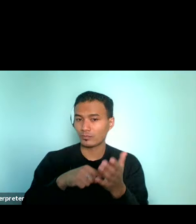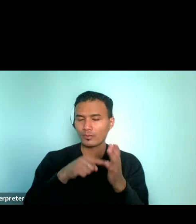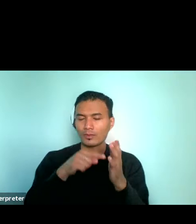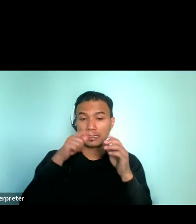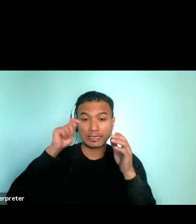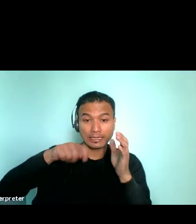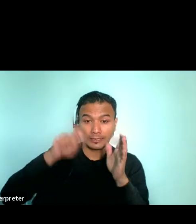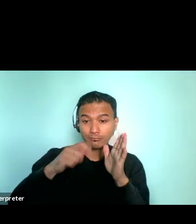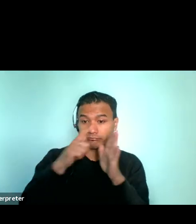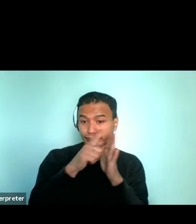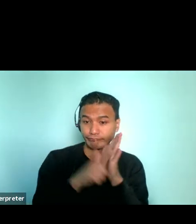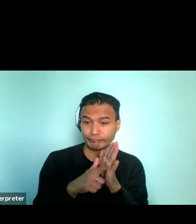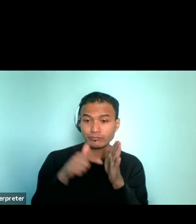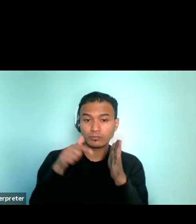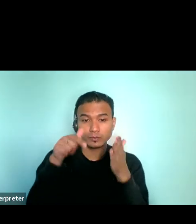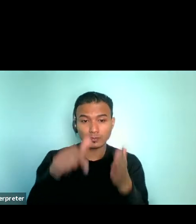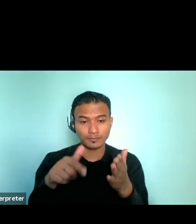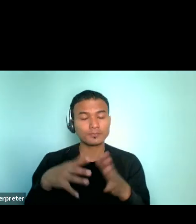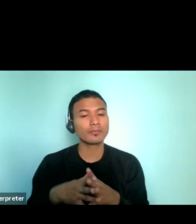considered